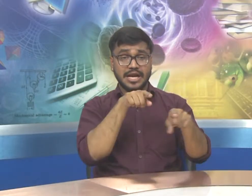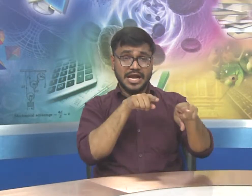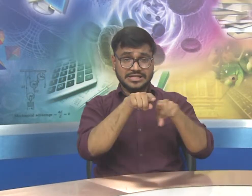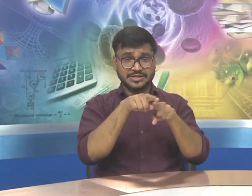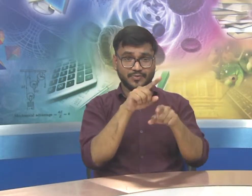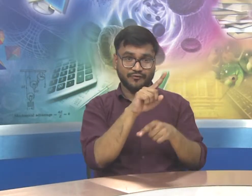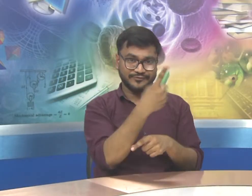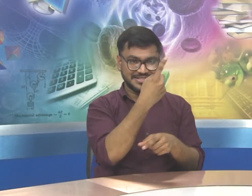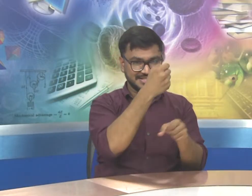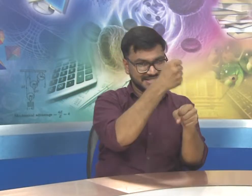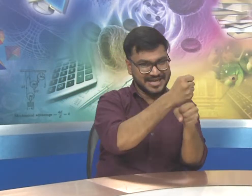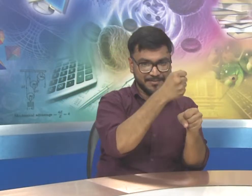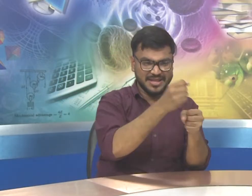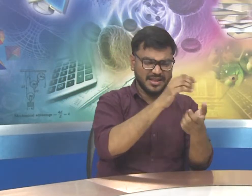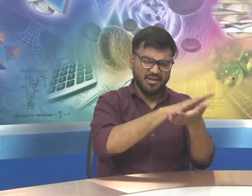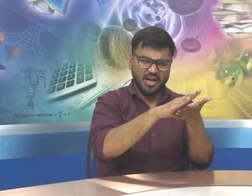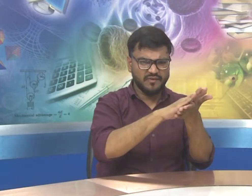For example,